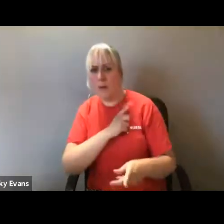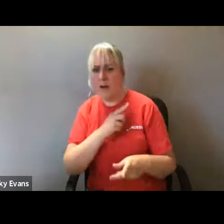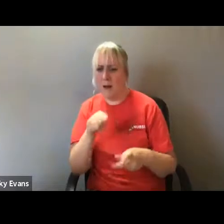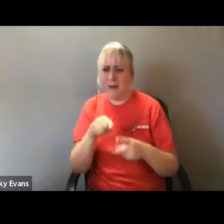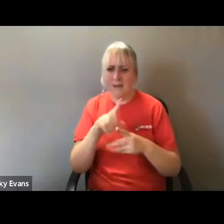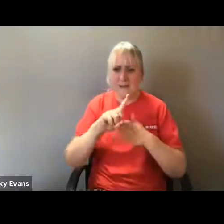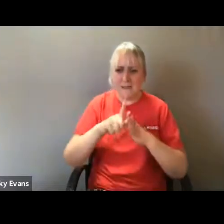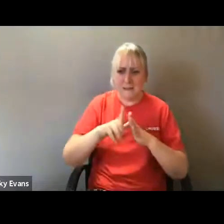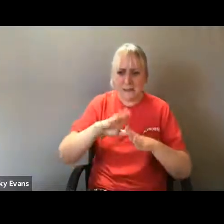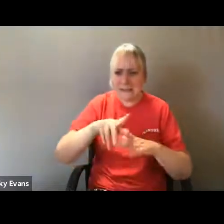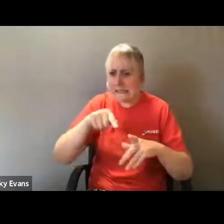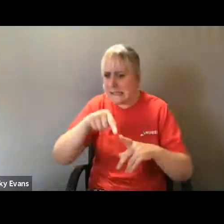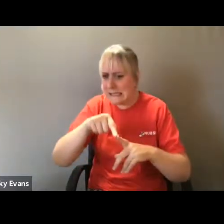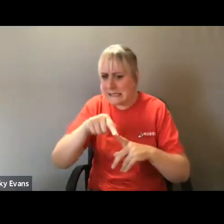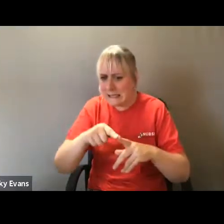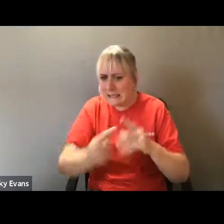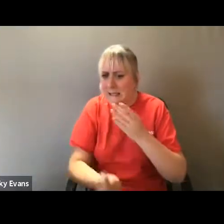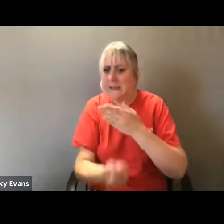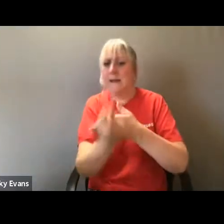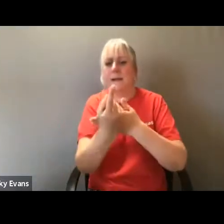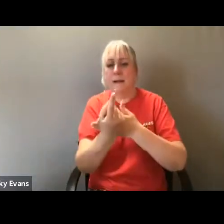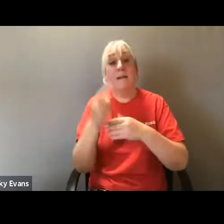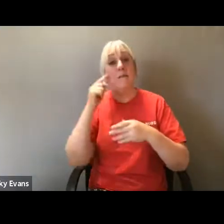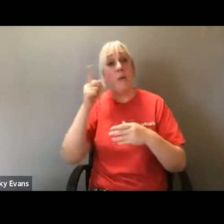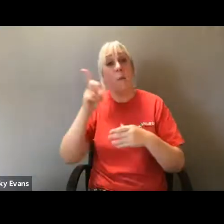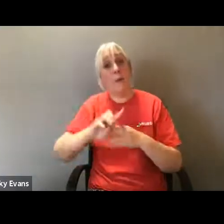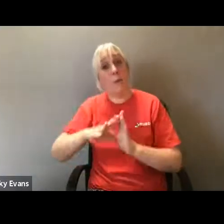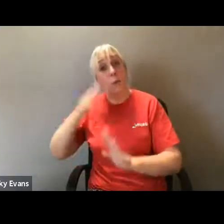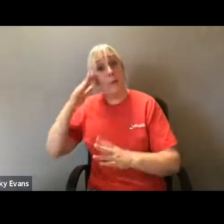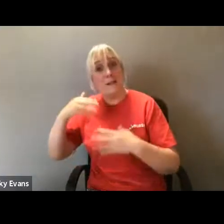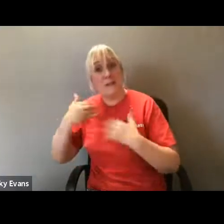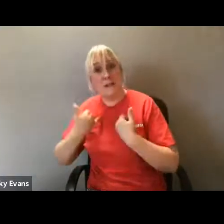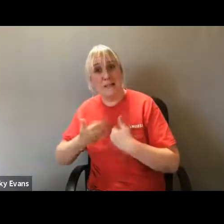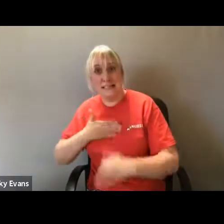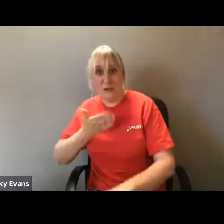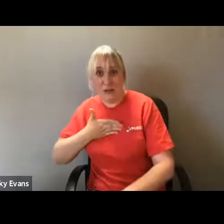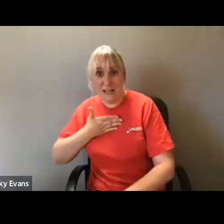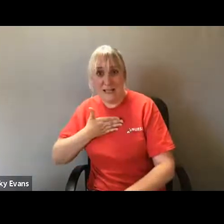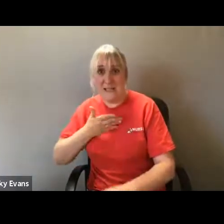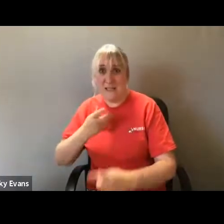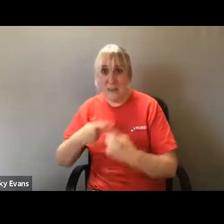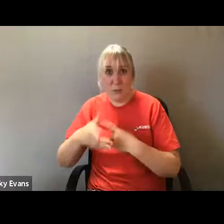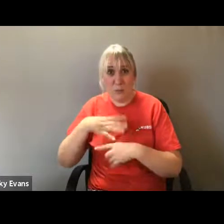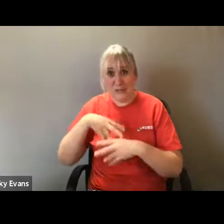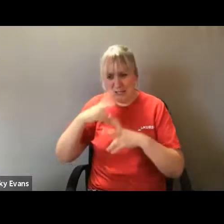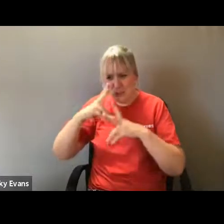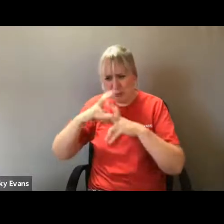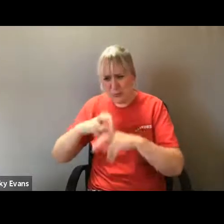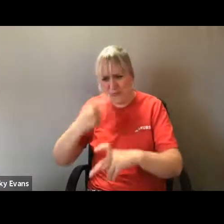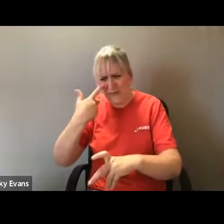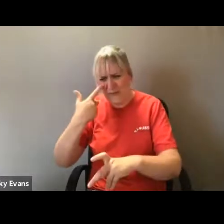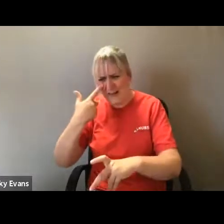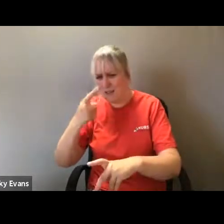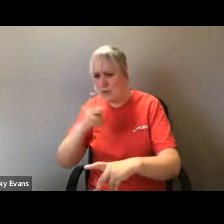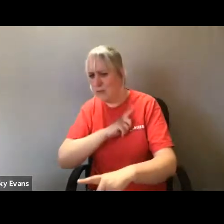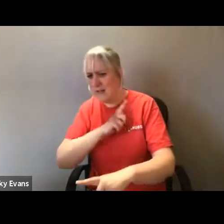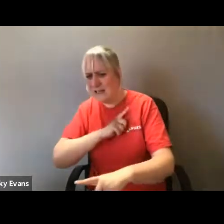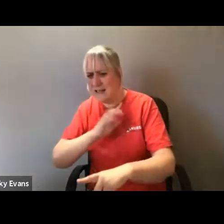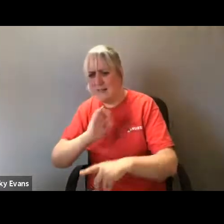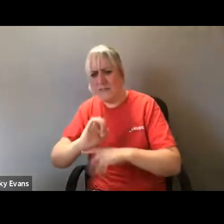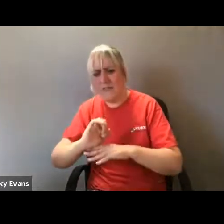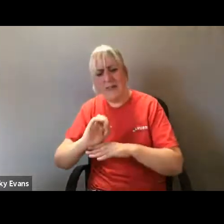disability. But for people with mental distress, there was also the need to locate the cause of the impairment, the cause of what